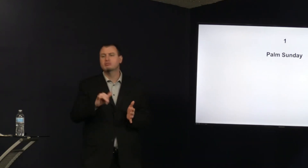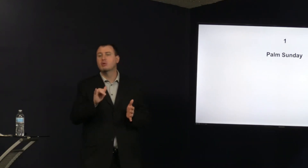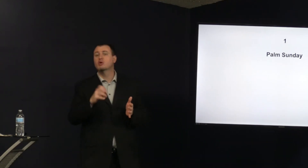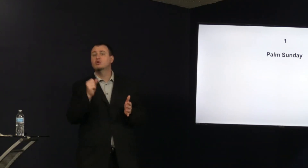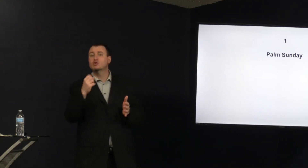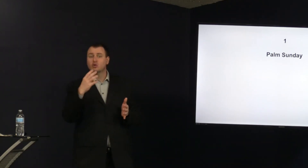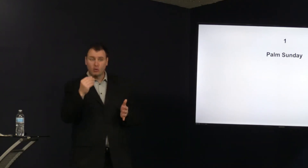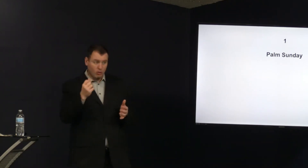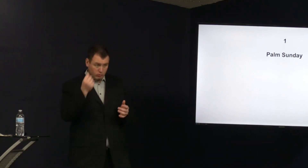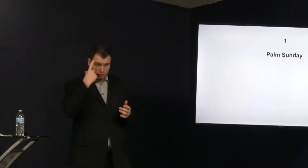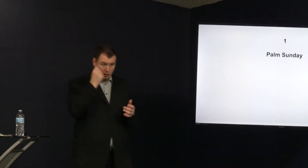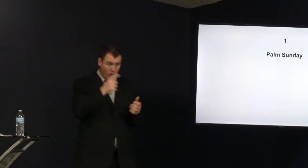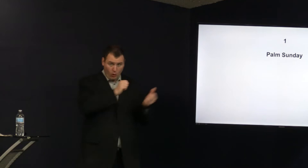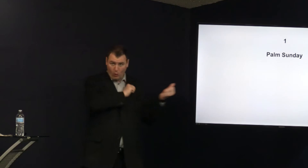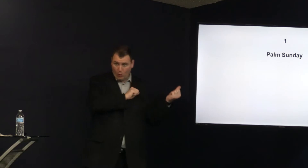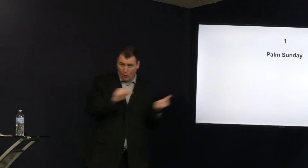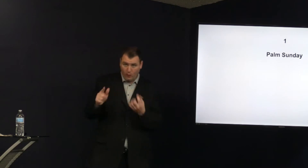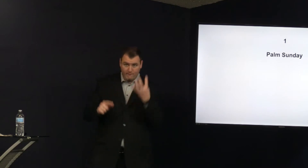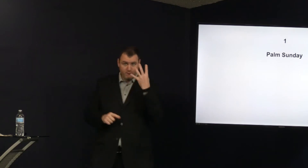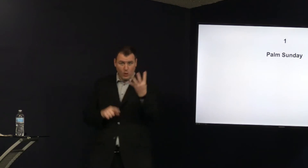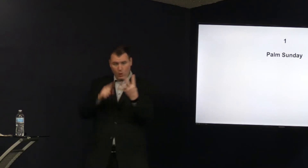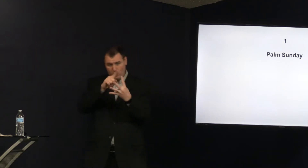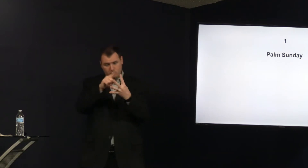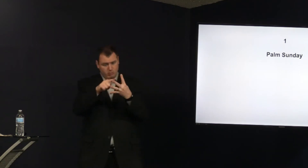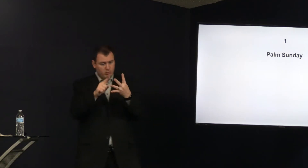and resurrection. And so